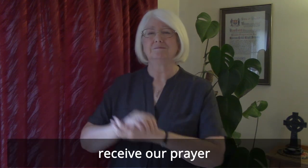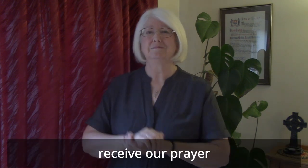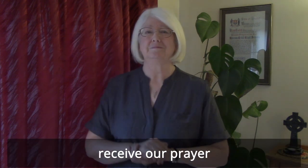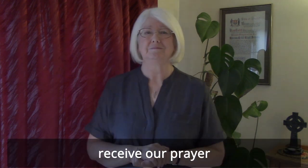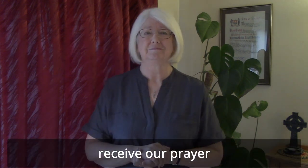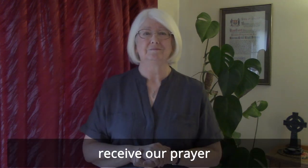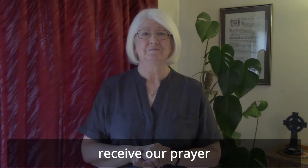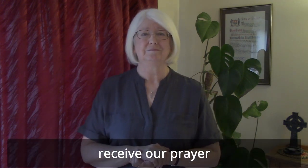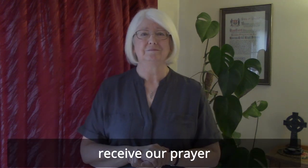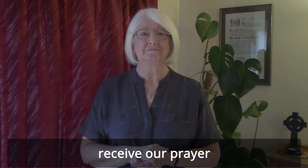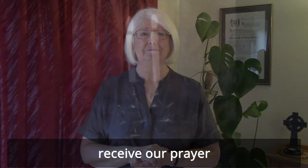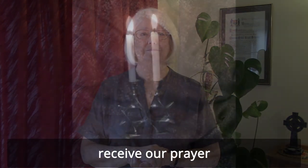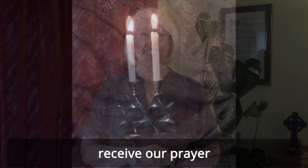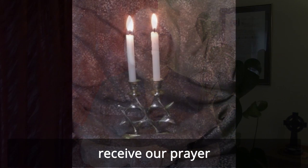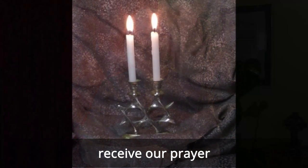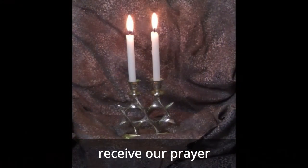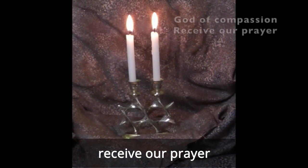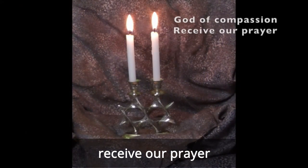receive our prayer.